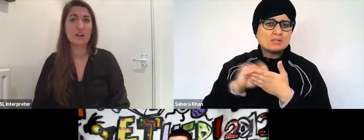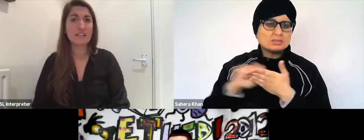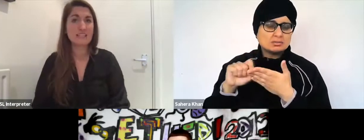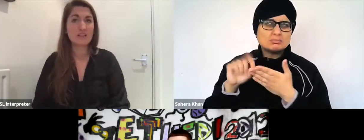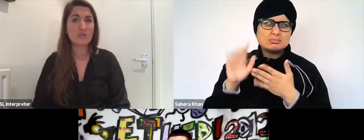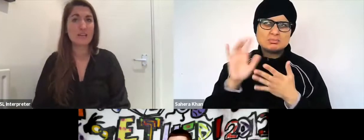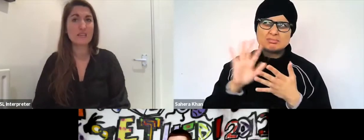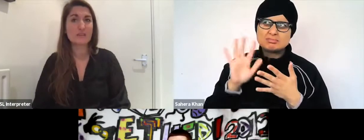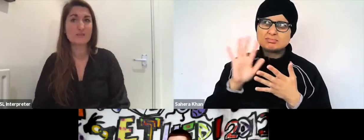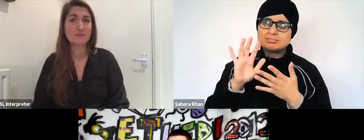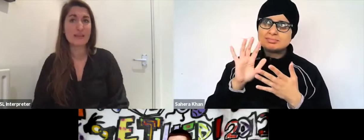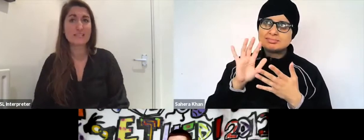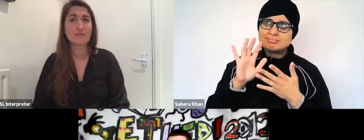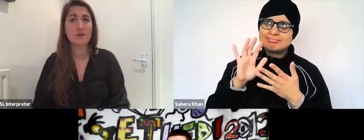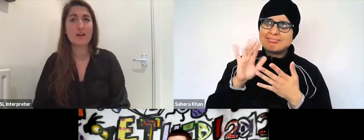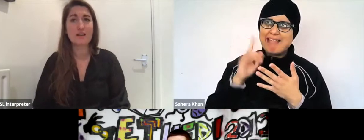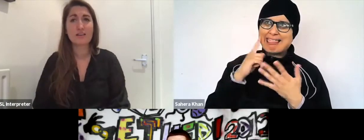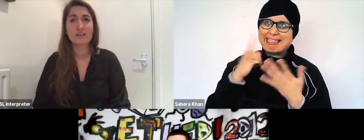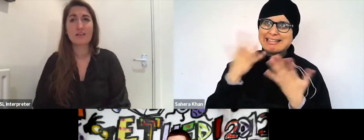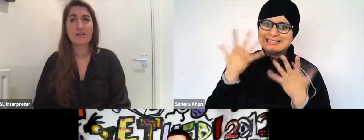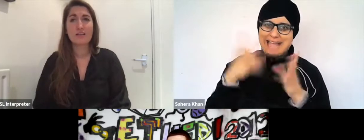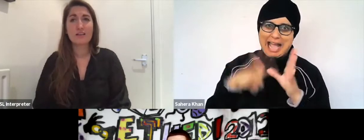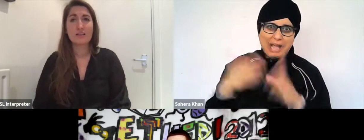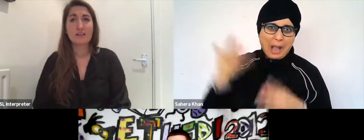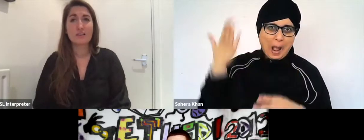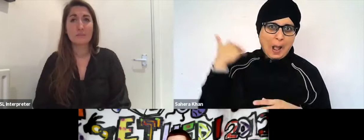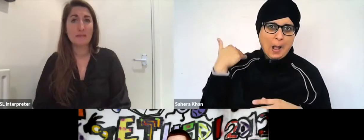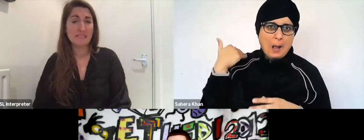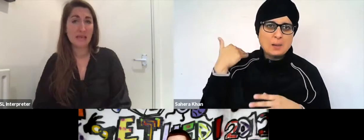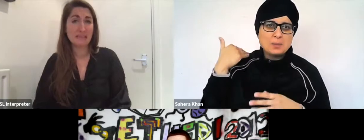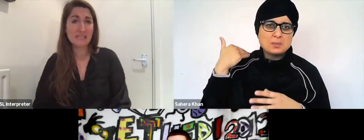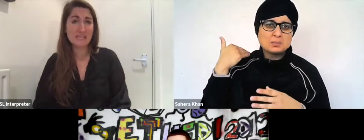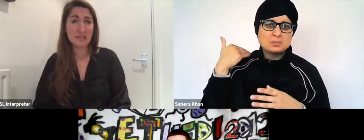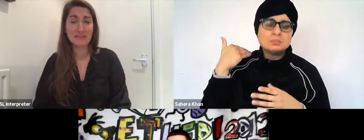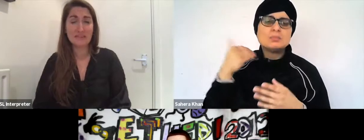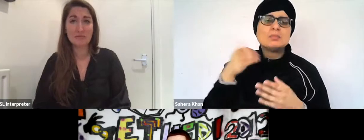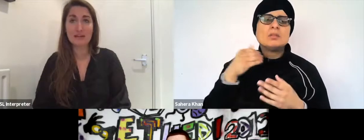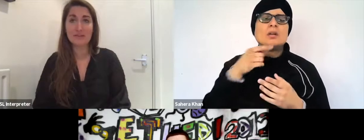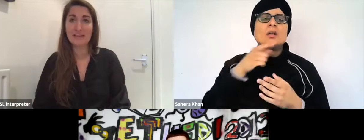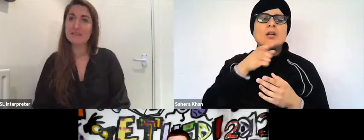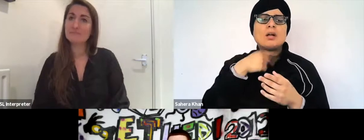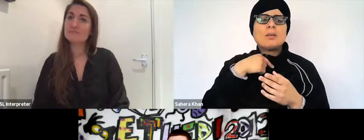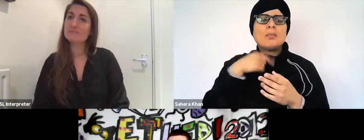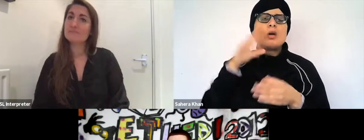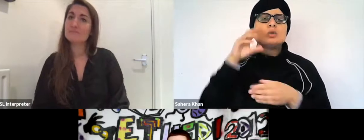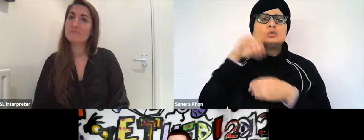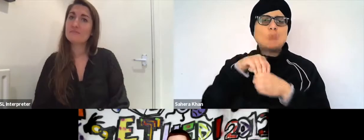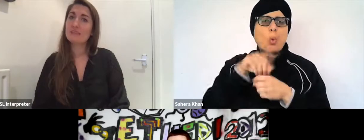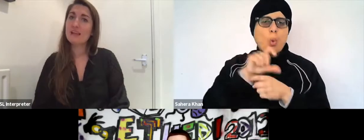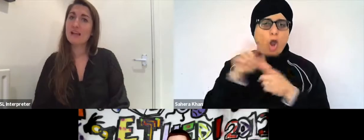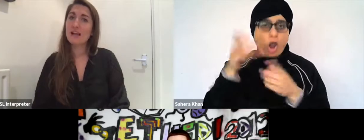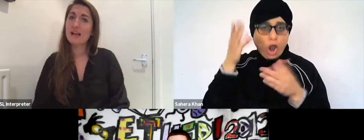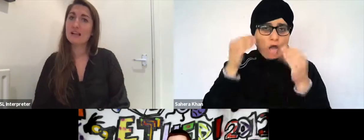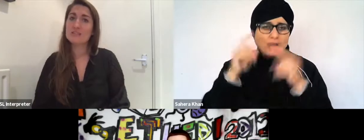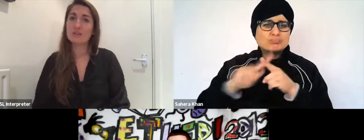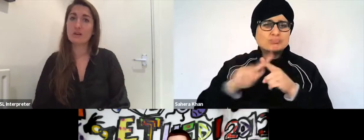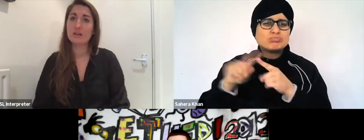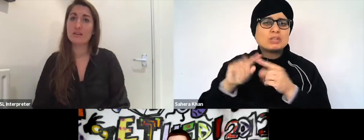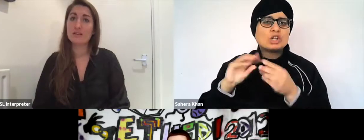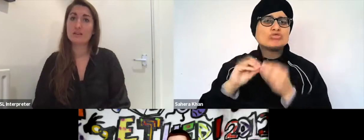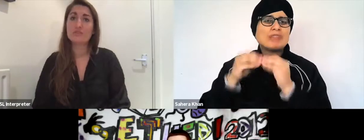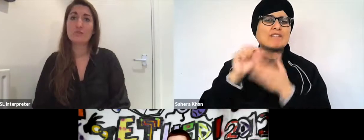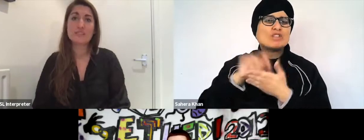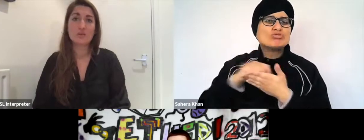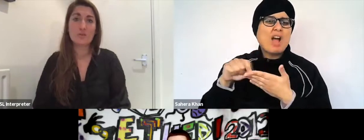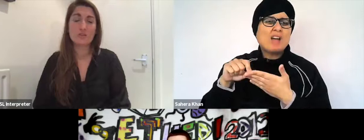started writing a little bit, doing some creative work, maybe 10 years ago, I think around then. And so